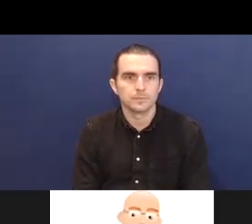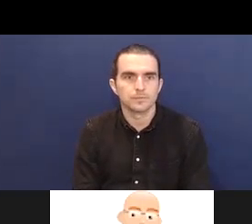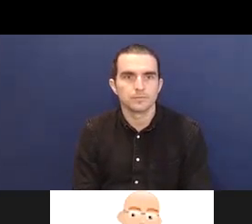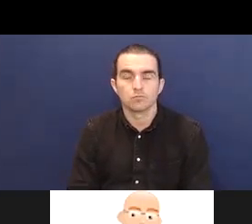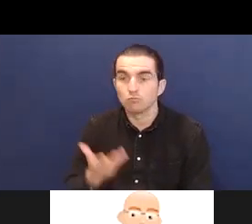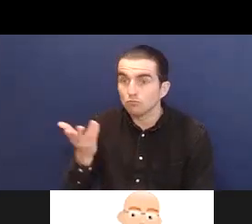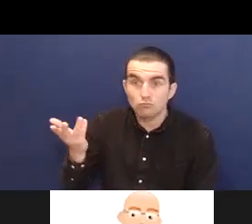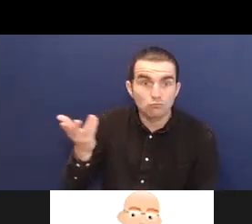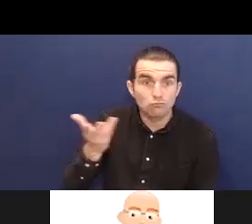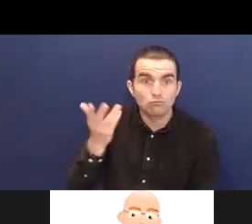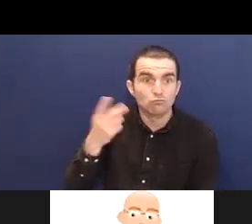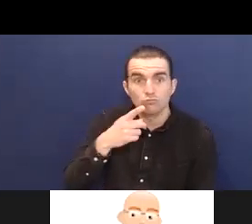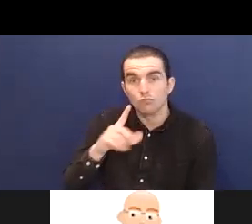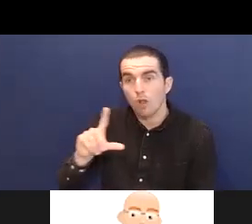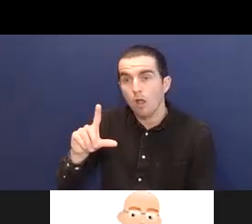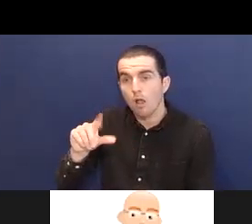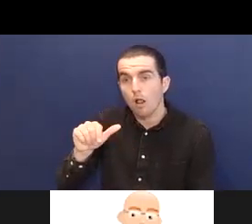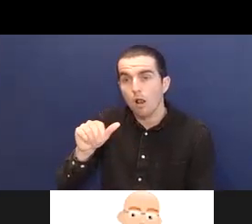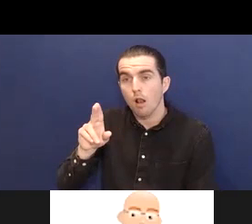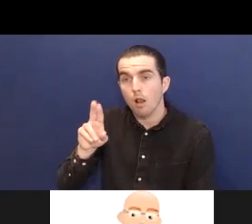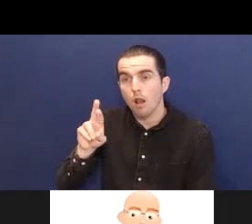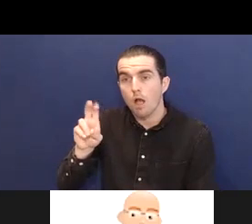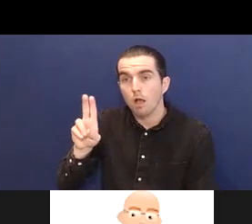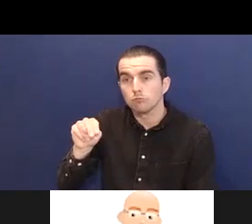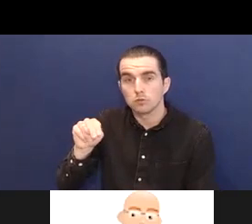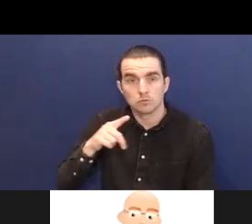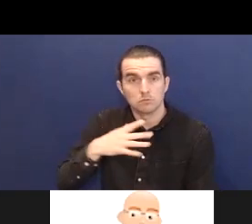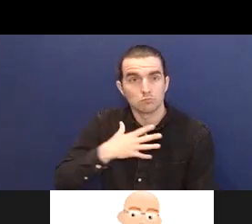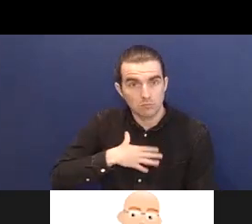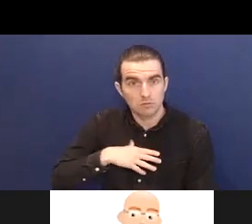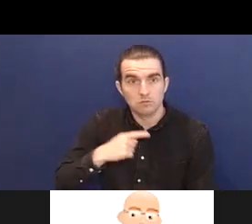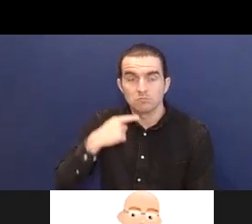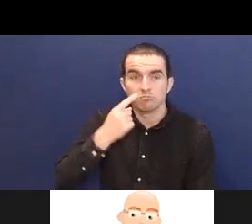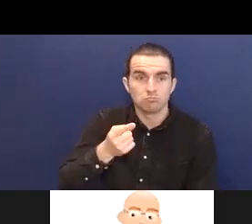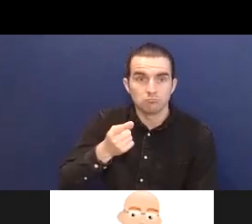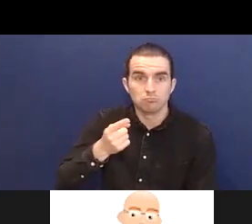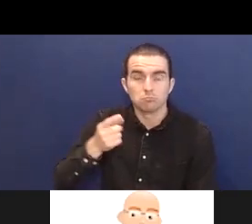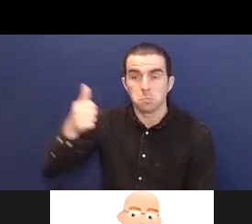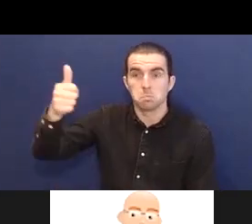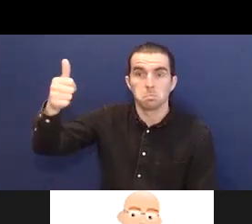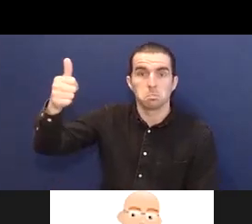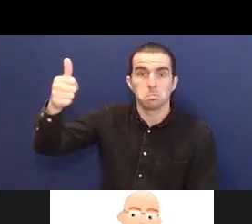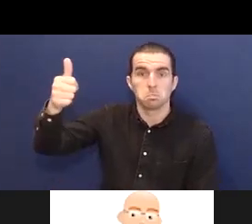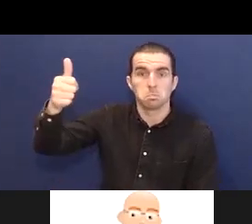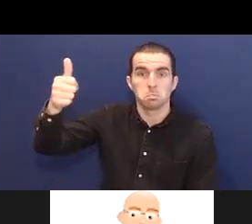to recommend? Hey Maria, yeah, I'll jump in. So